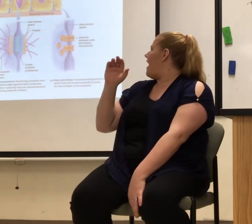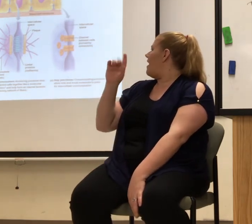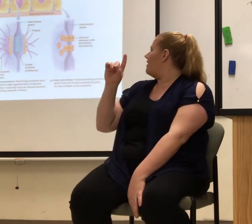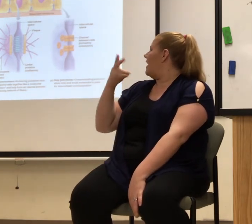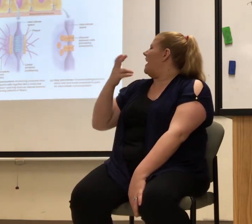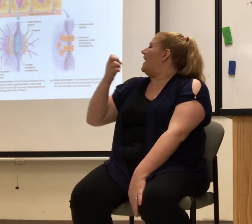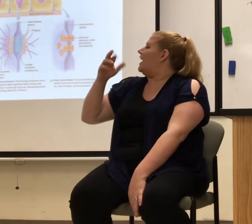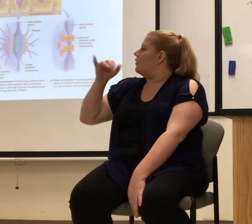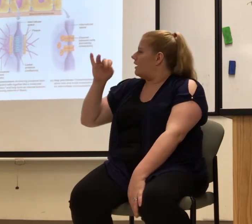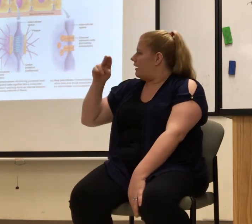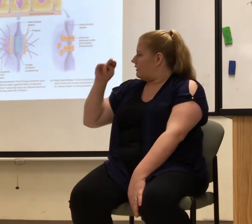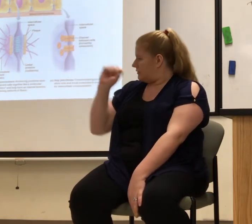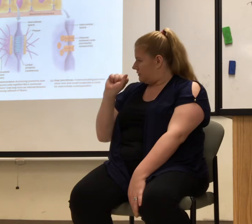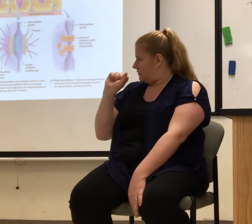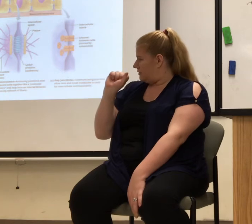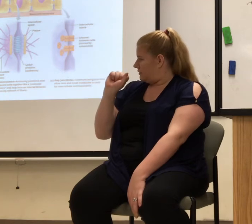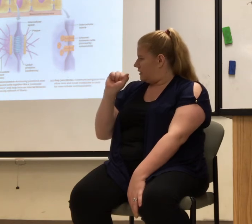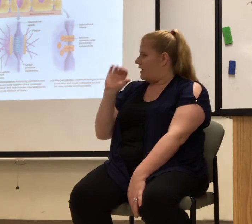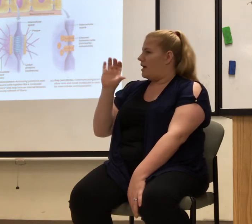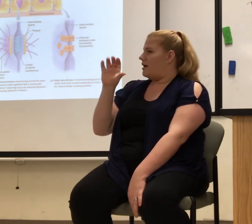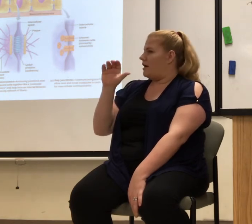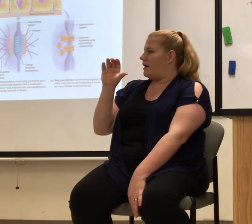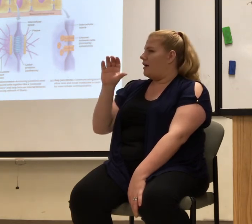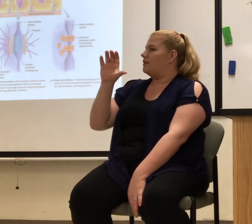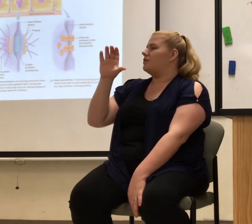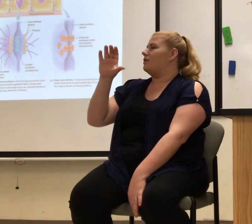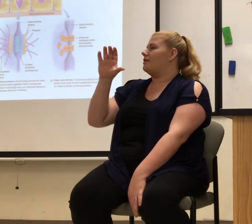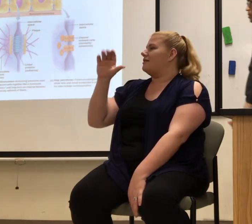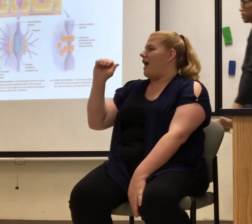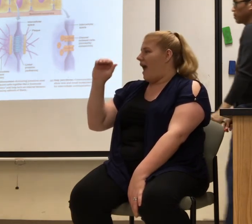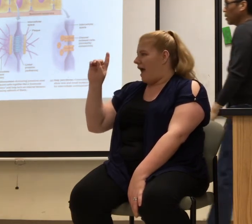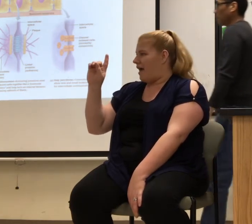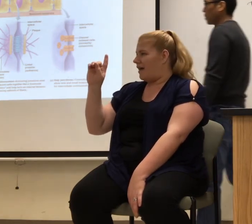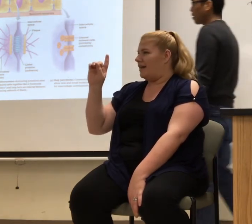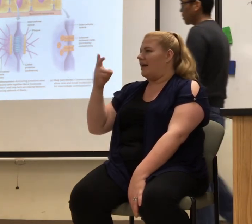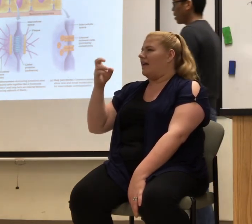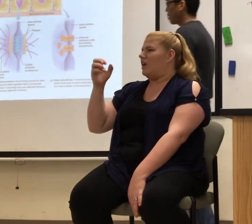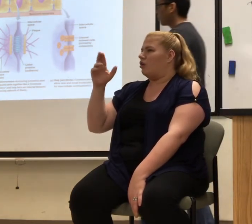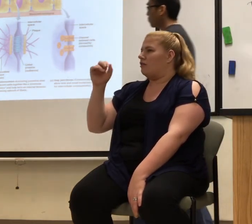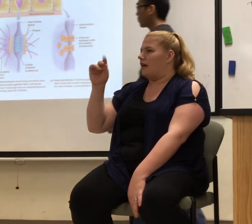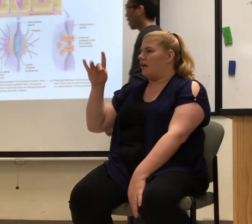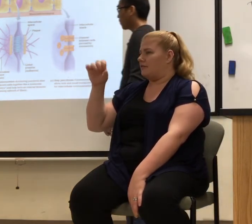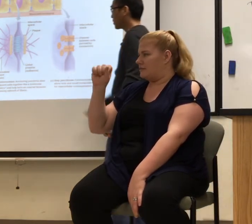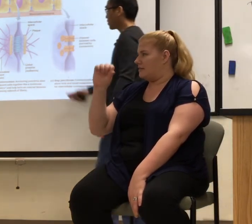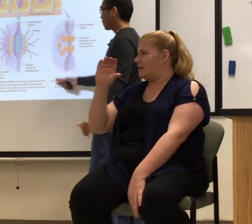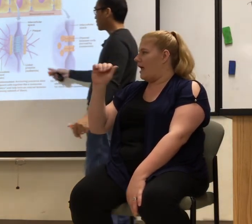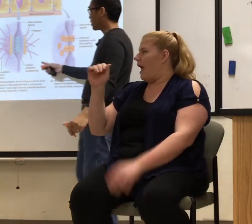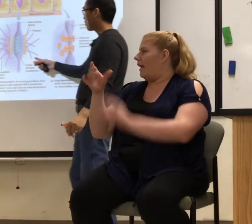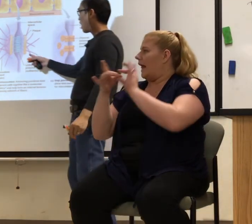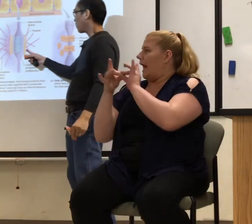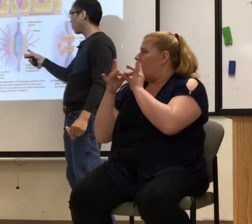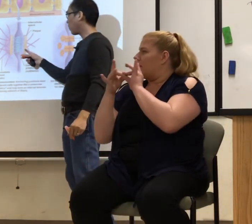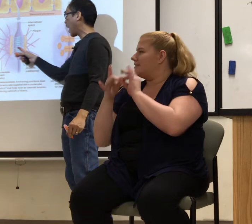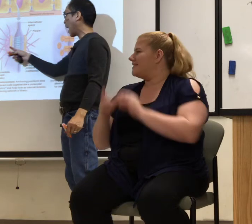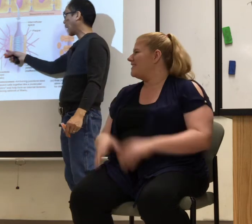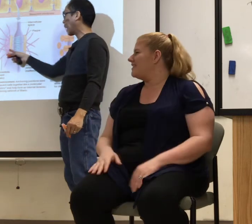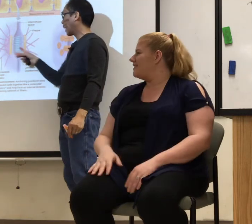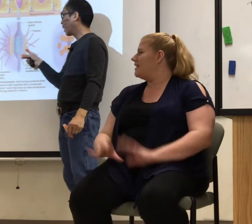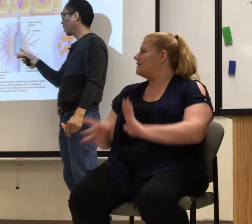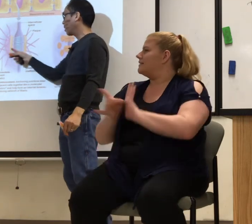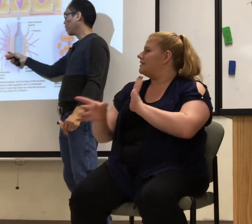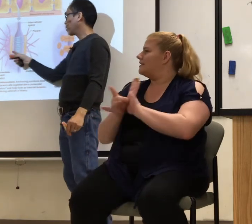They're like a Velcro that keeps the cells stuck together more or less. But on this surface here, you have a